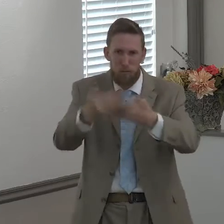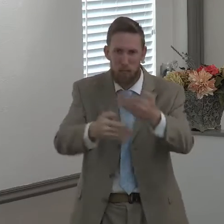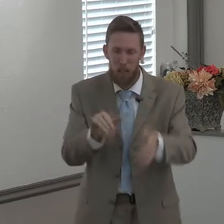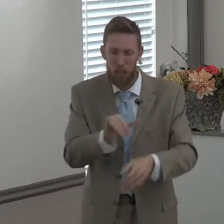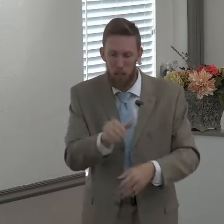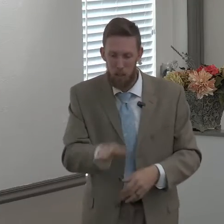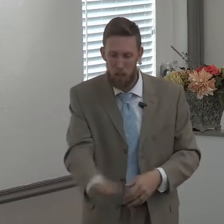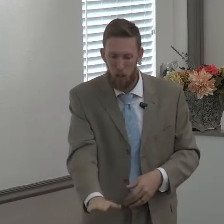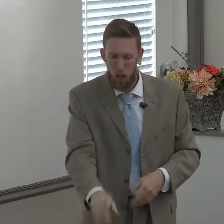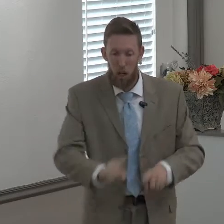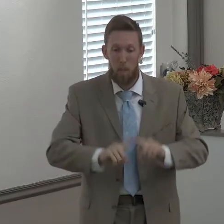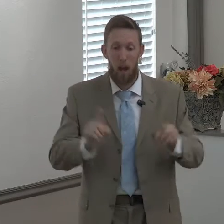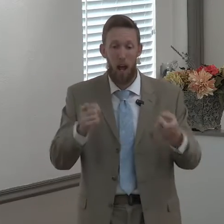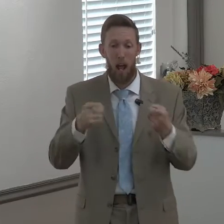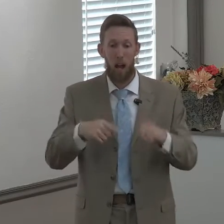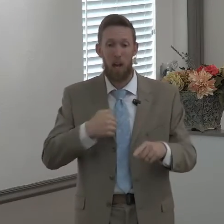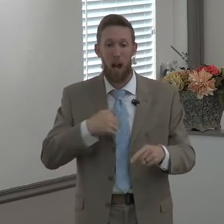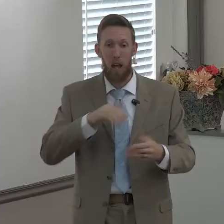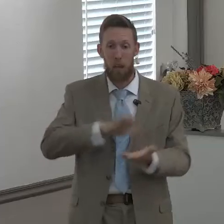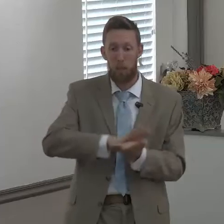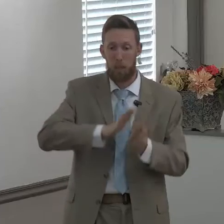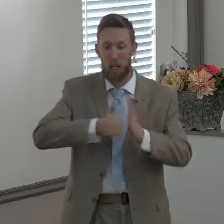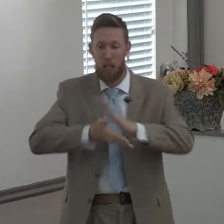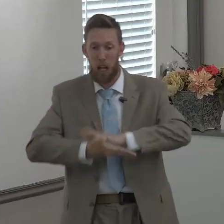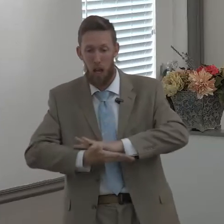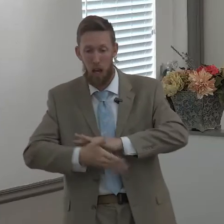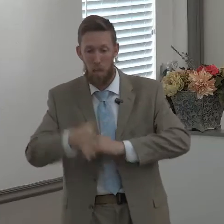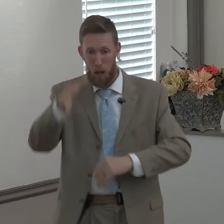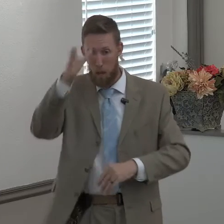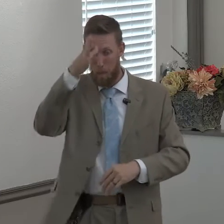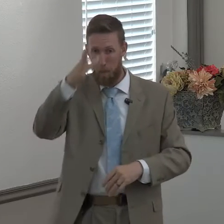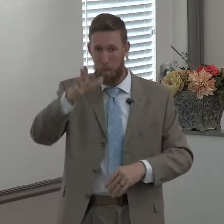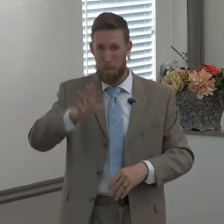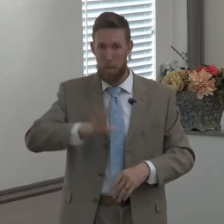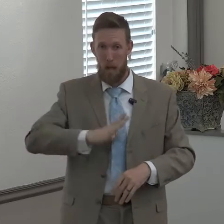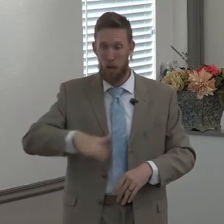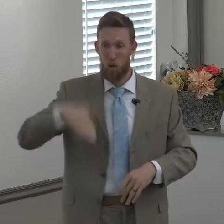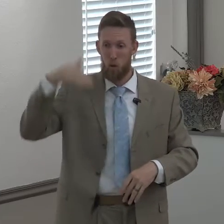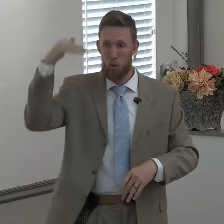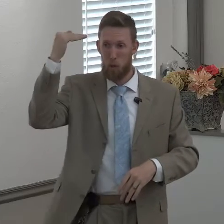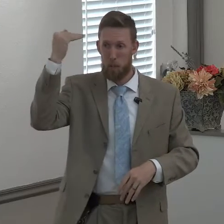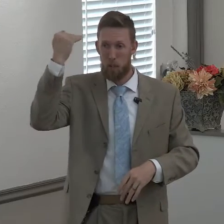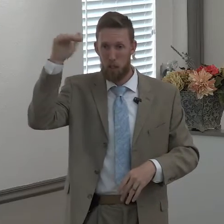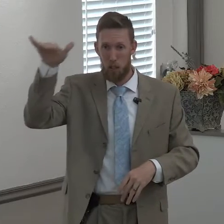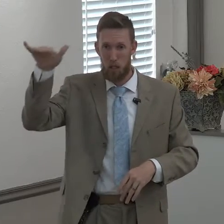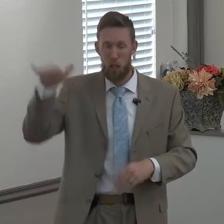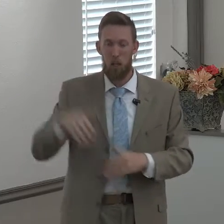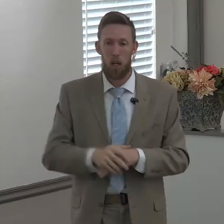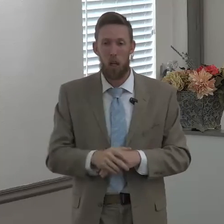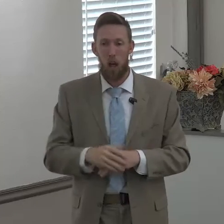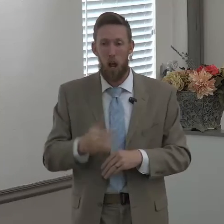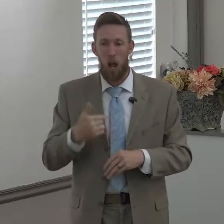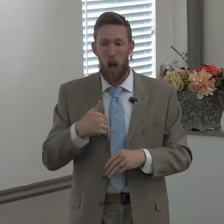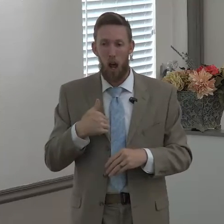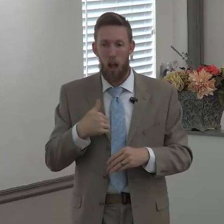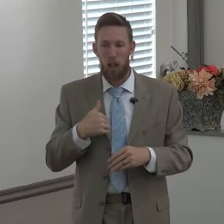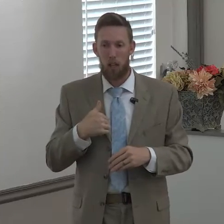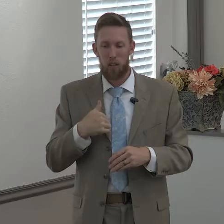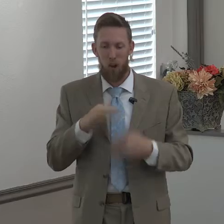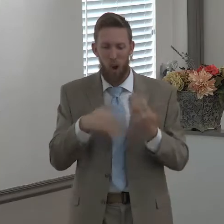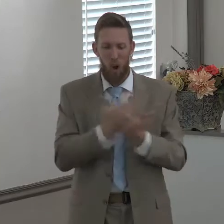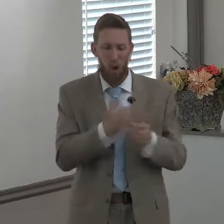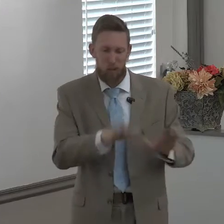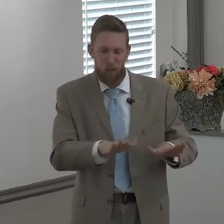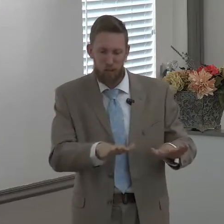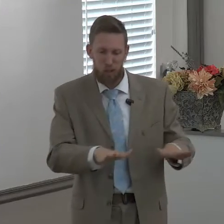child, I spake as a child. I understood as a child. I thought as a child. But